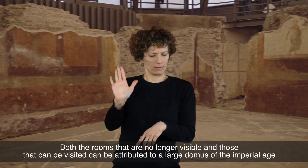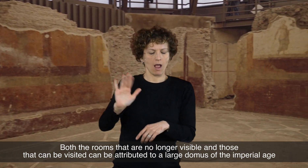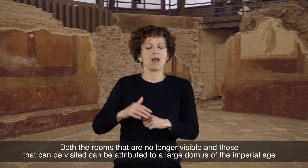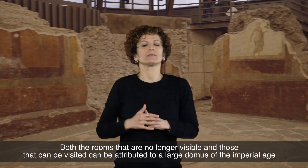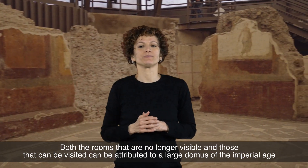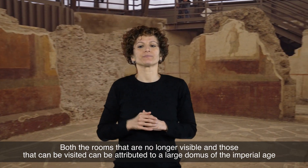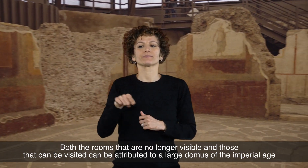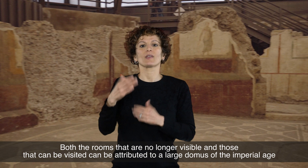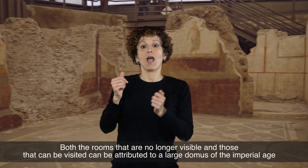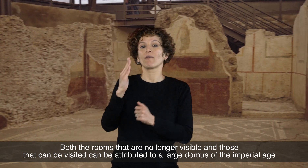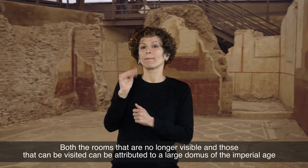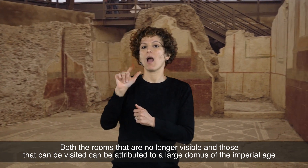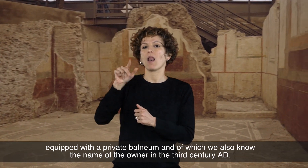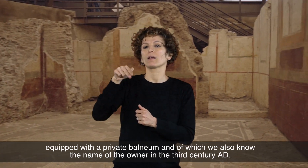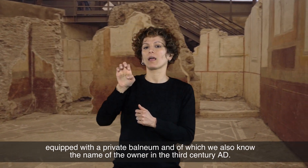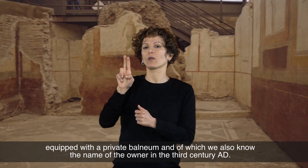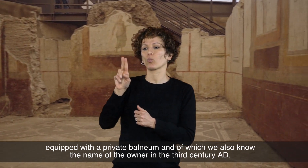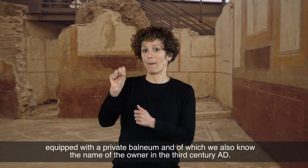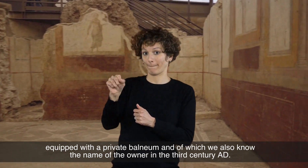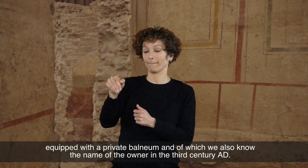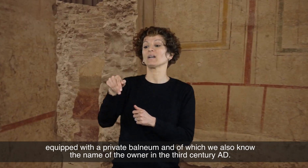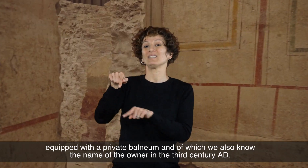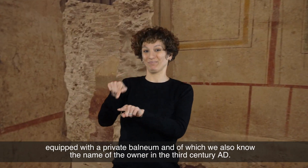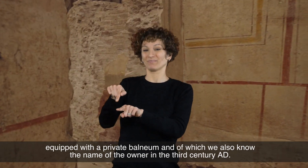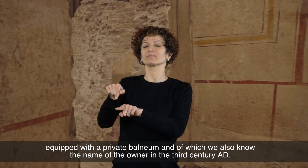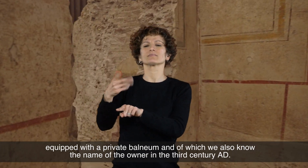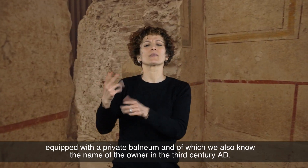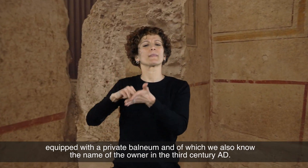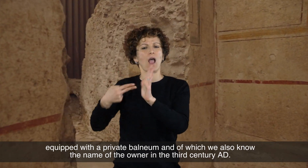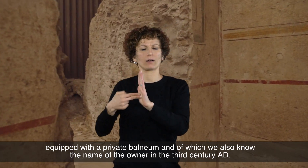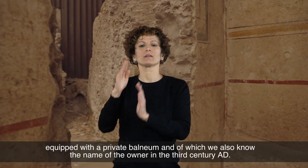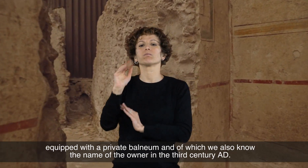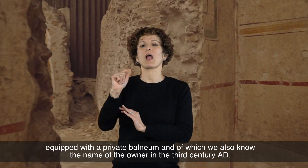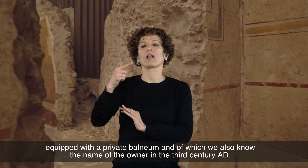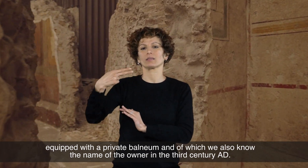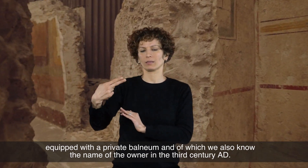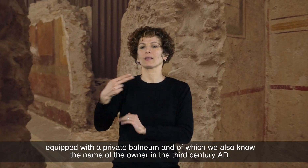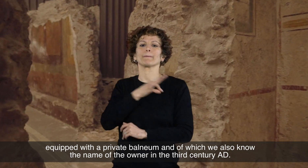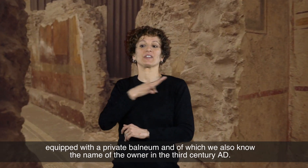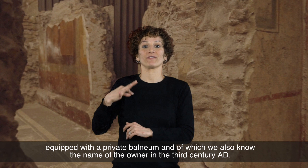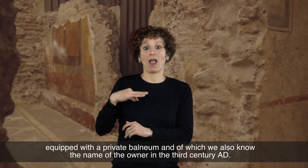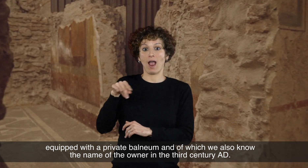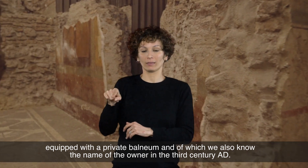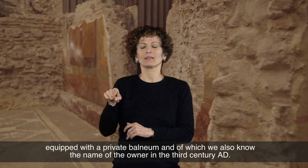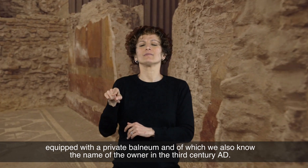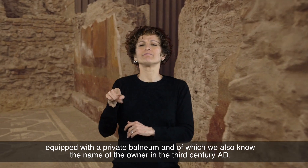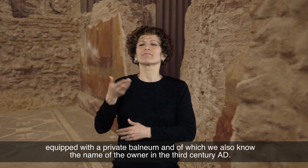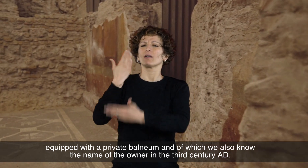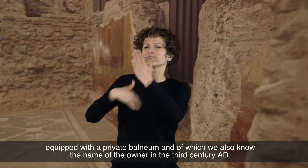the imperial age equipped with a private balneum, and of which we also know the name of the